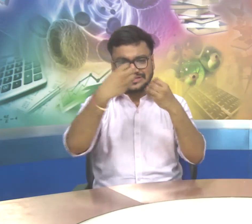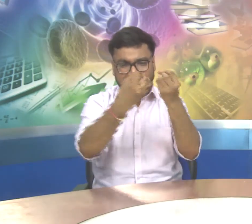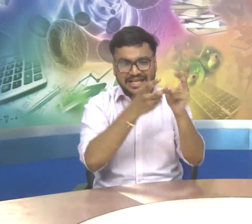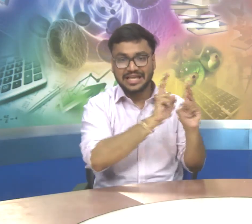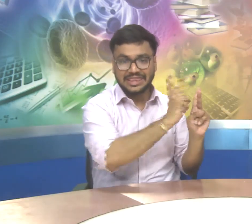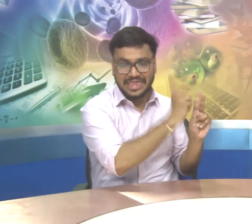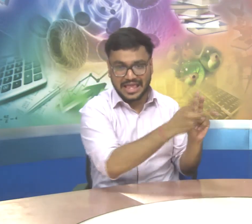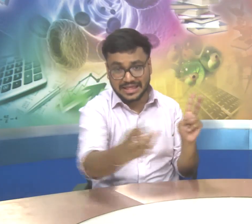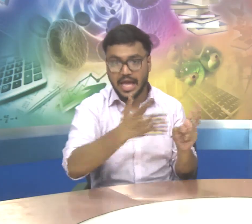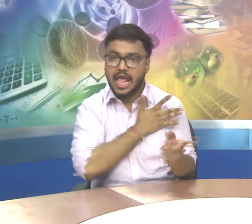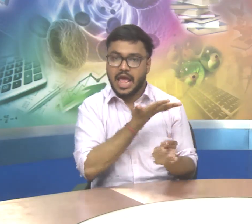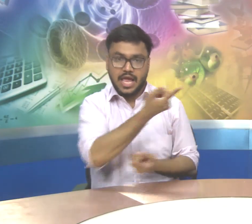etc.